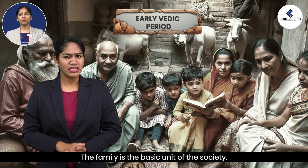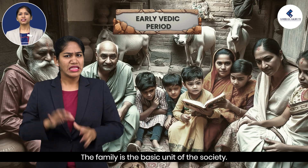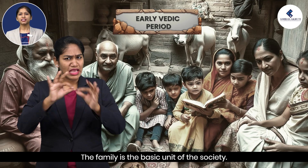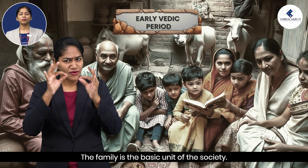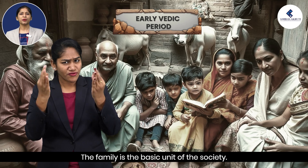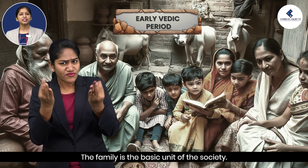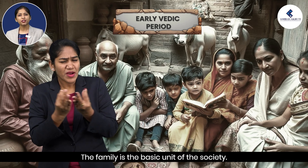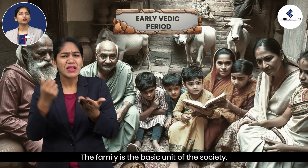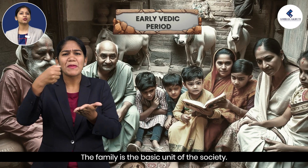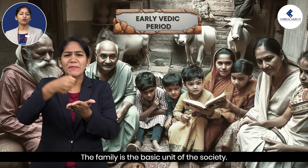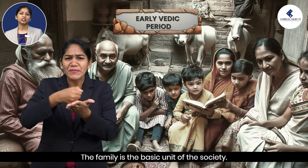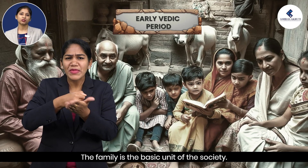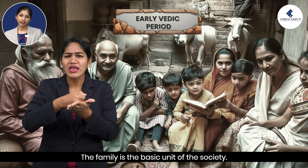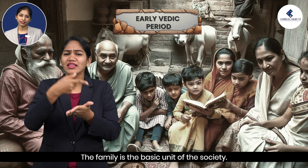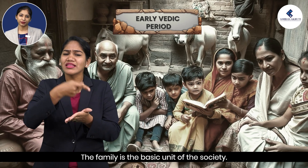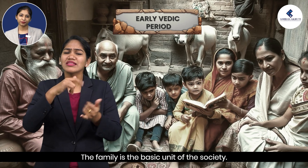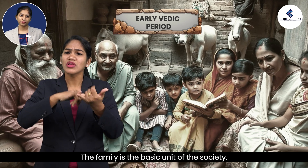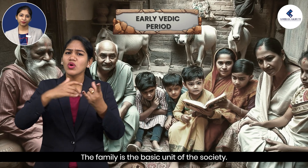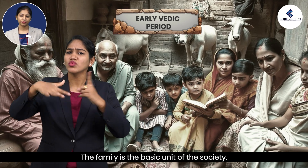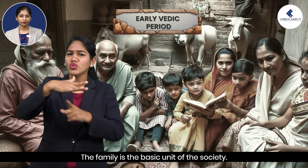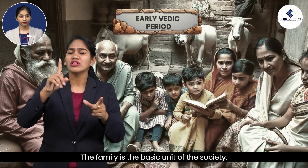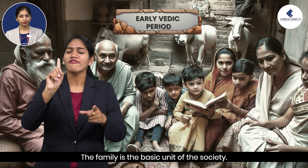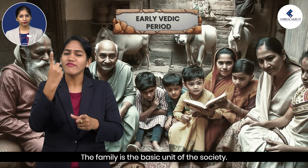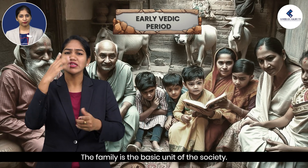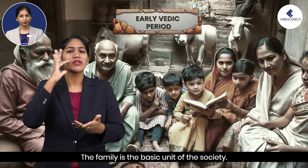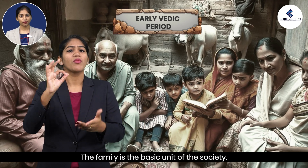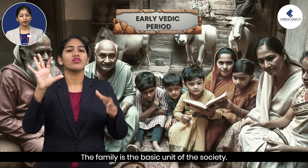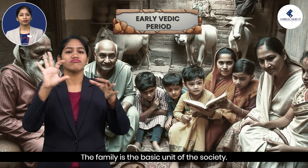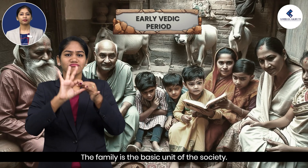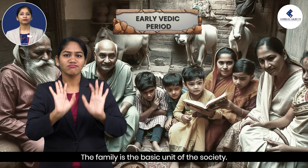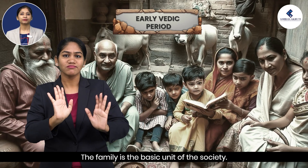The family is the basic unit of the society.